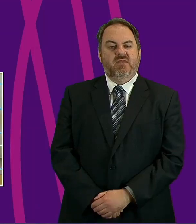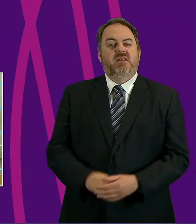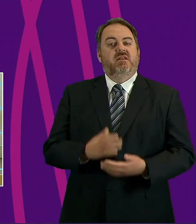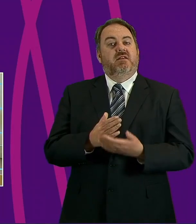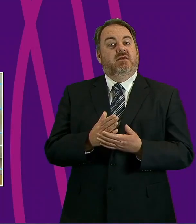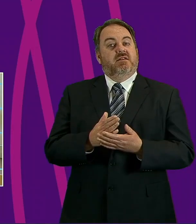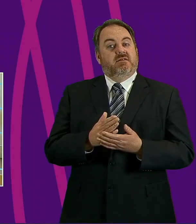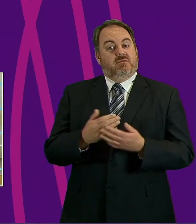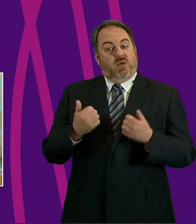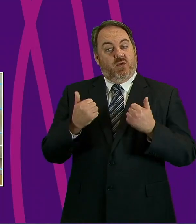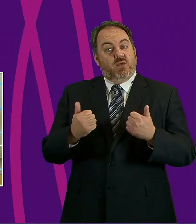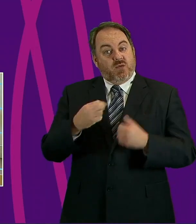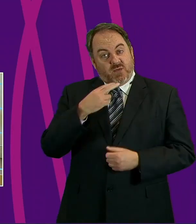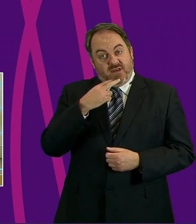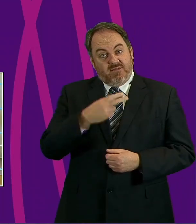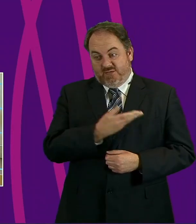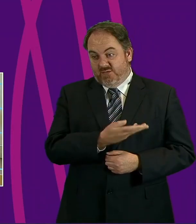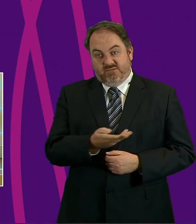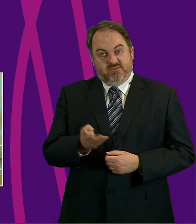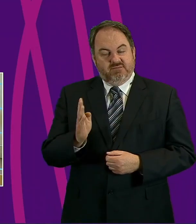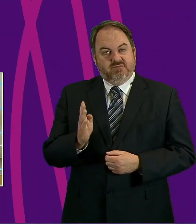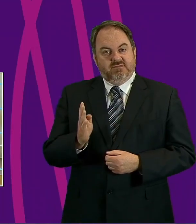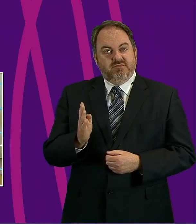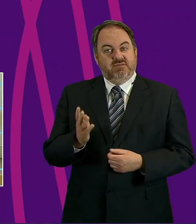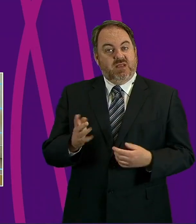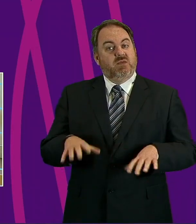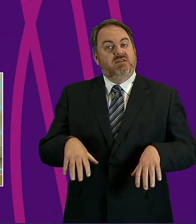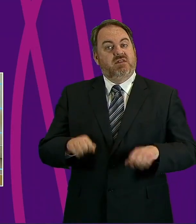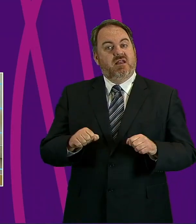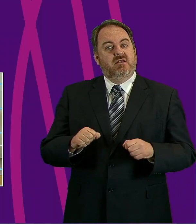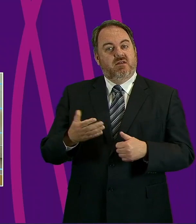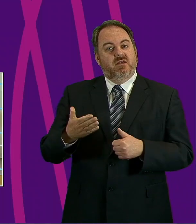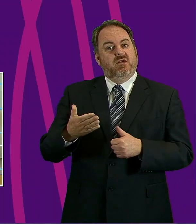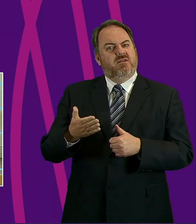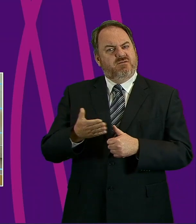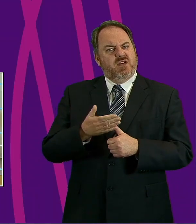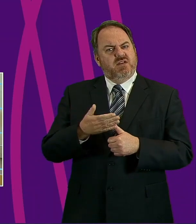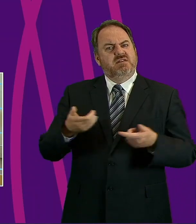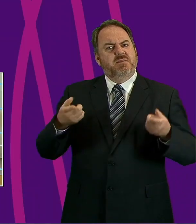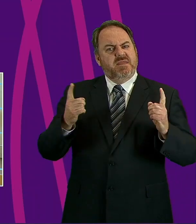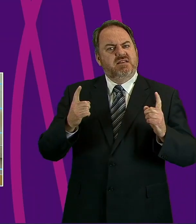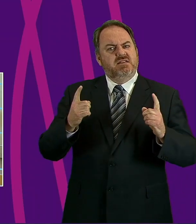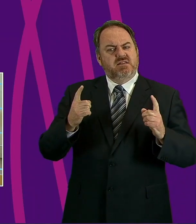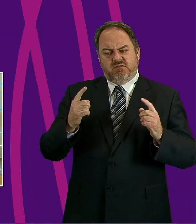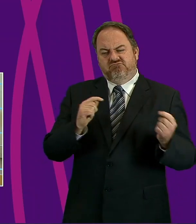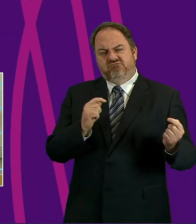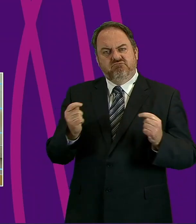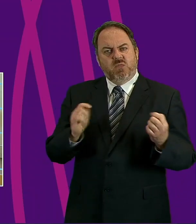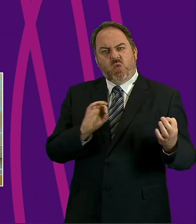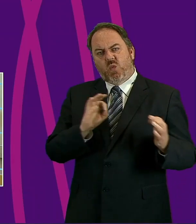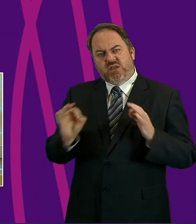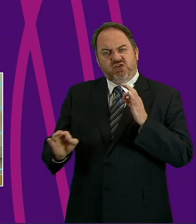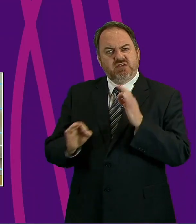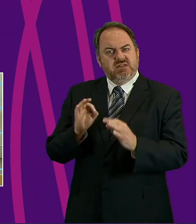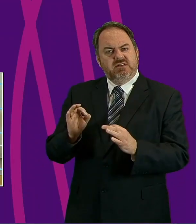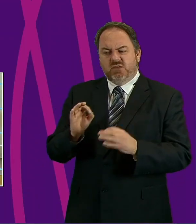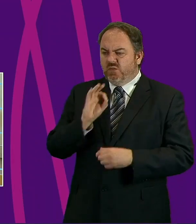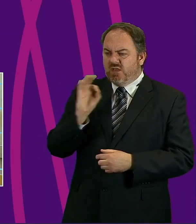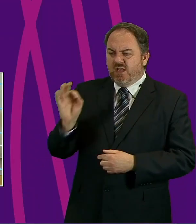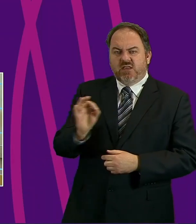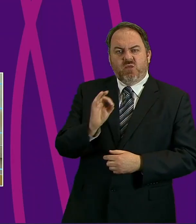Thank you. Good afternoon. We're going to start with First Minister's questions. I'll just begin reminding members, as always, to